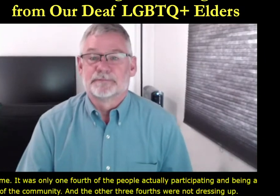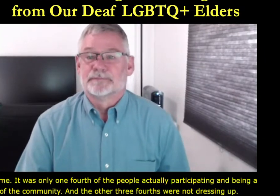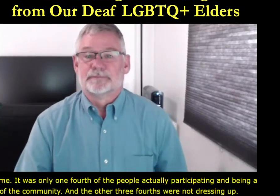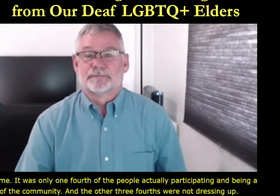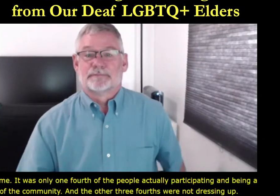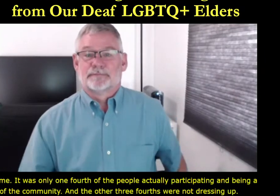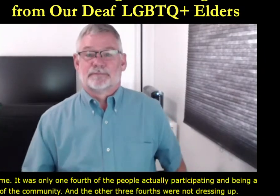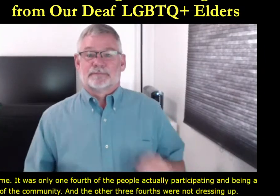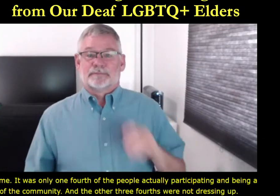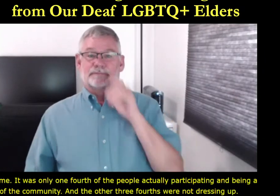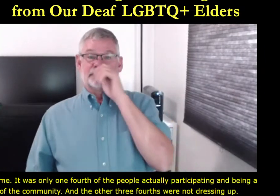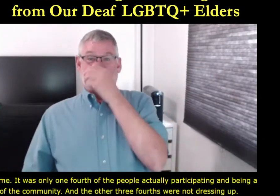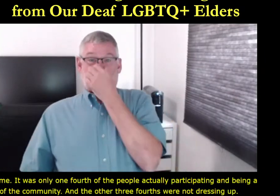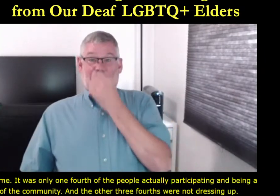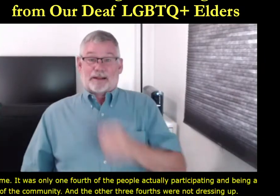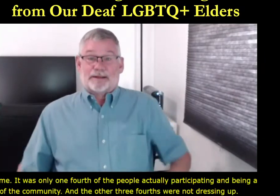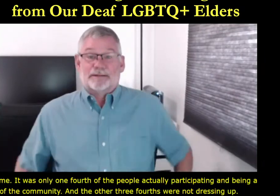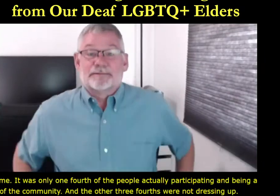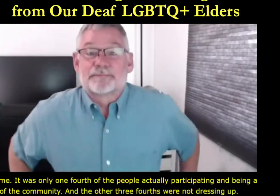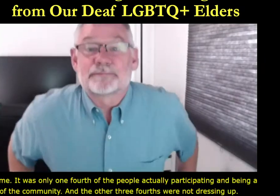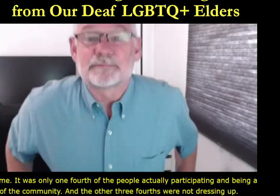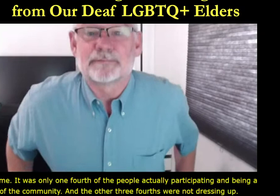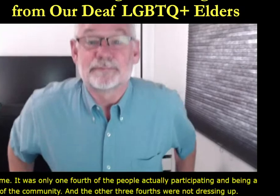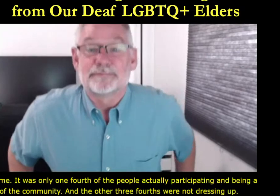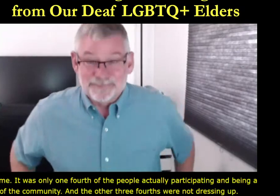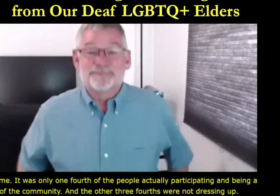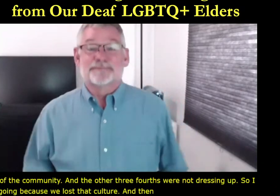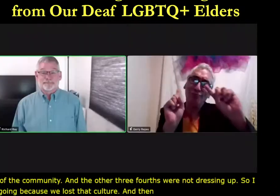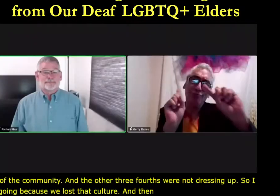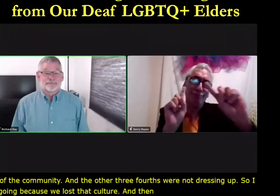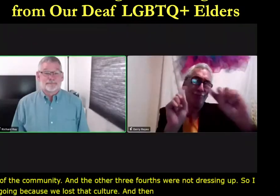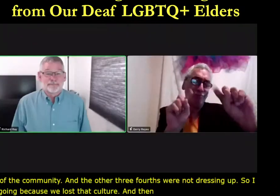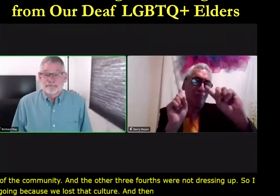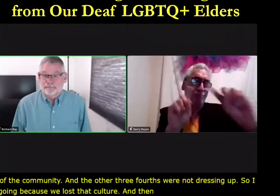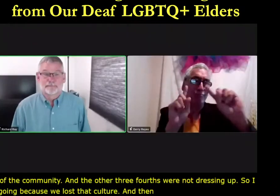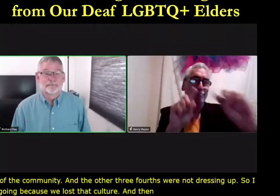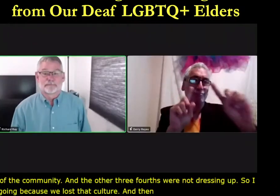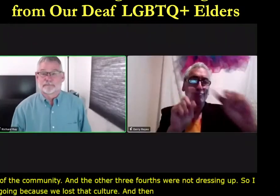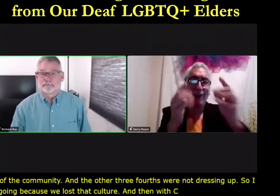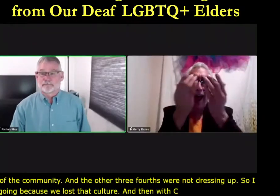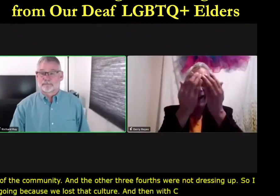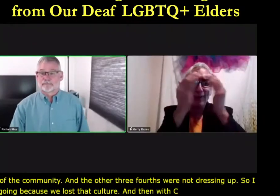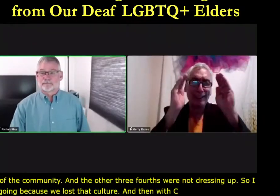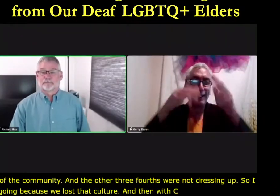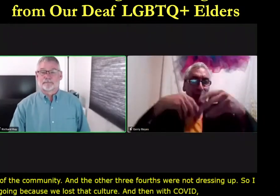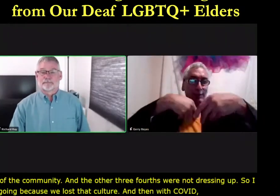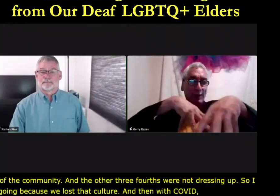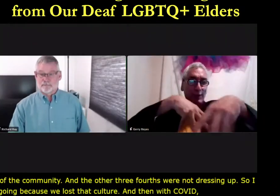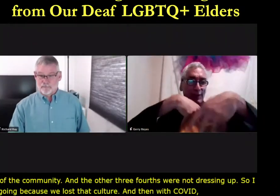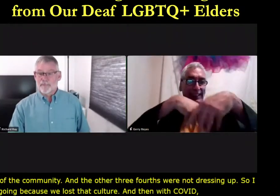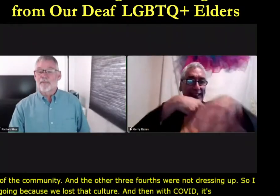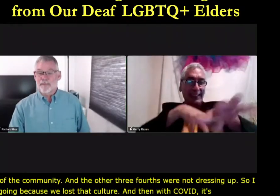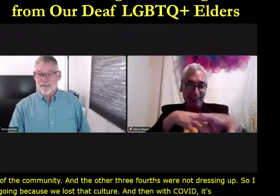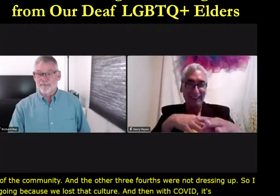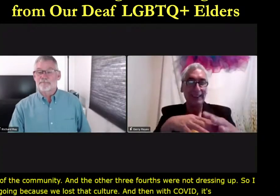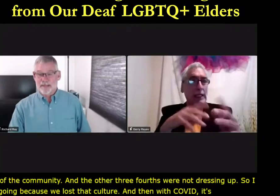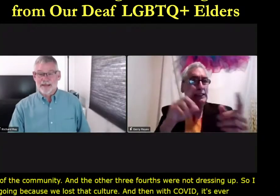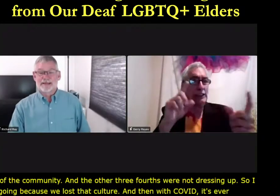yes yes thank you and actually i wanted to say i was actually there i went there religiously i went to the halloween